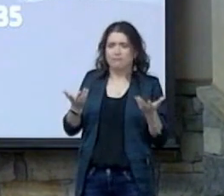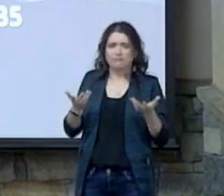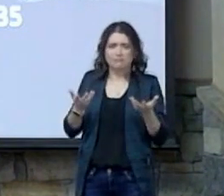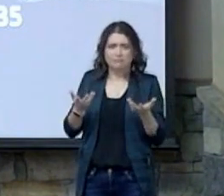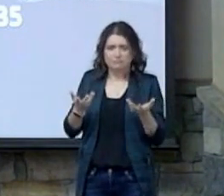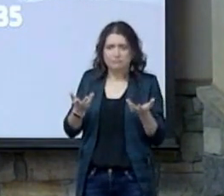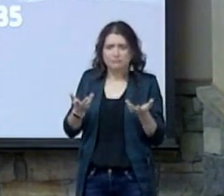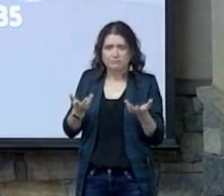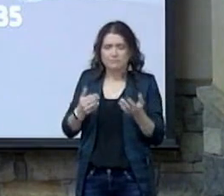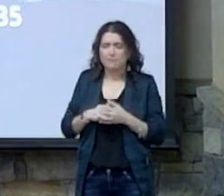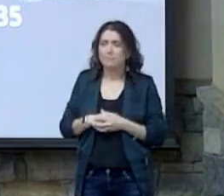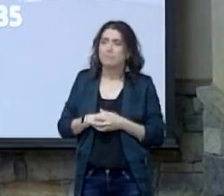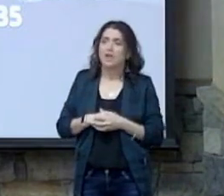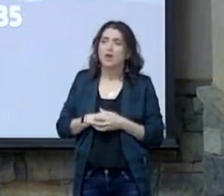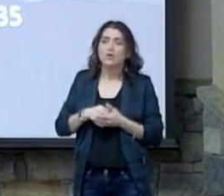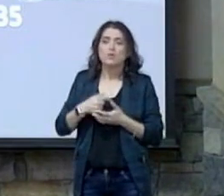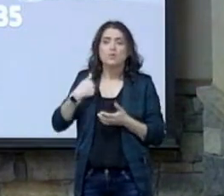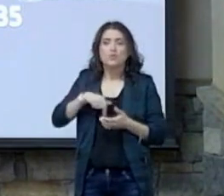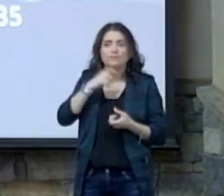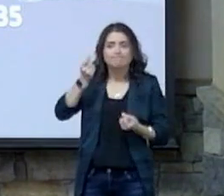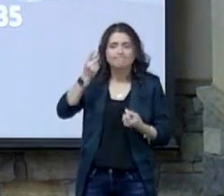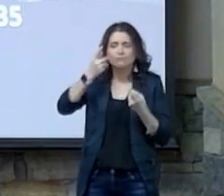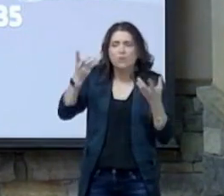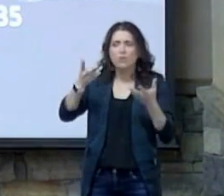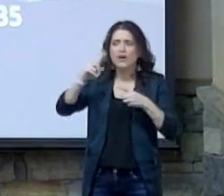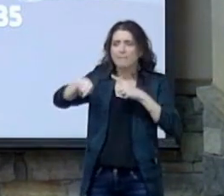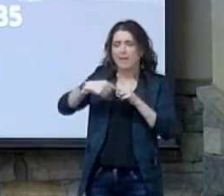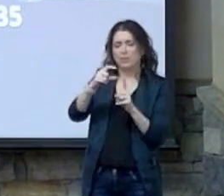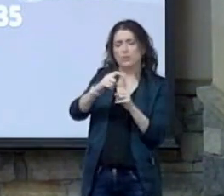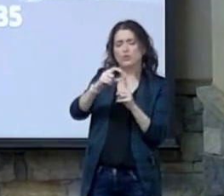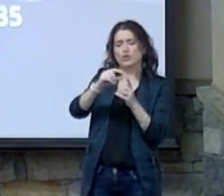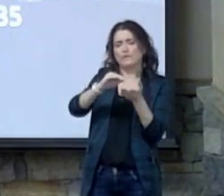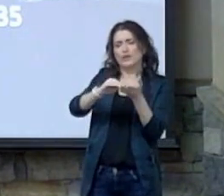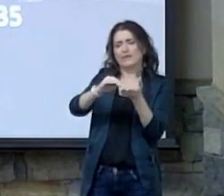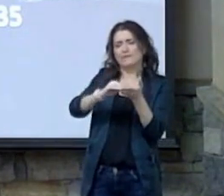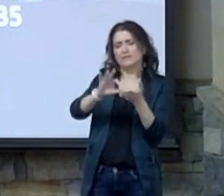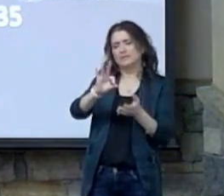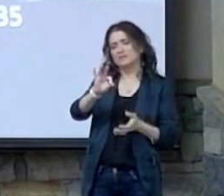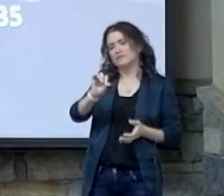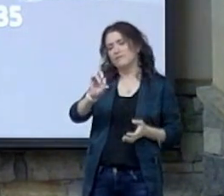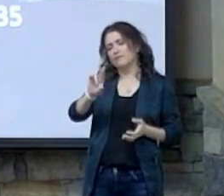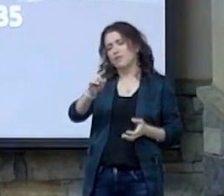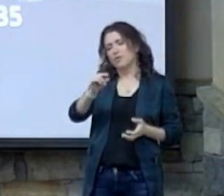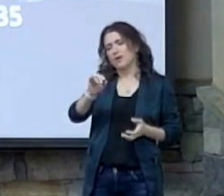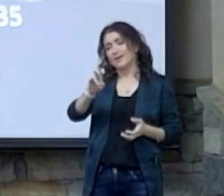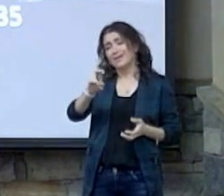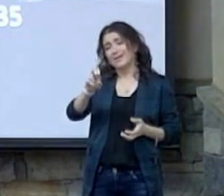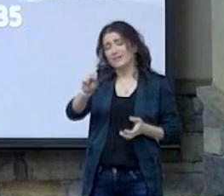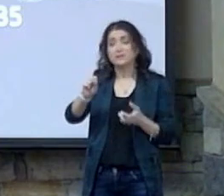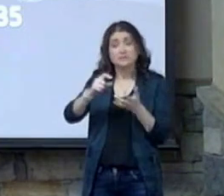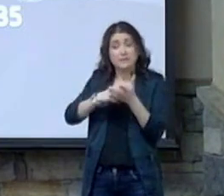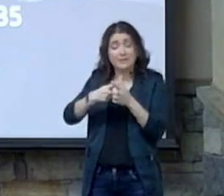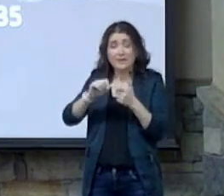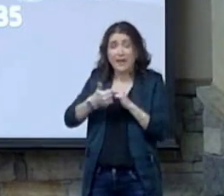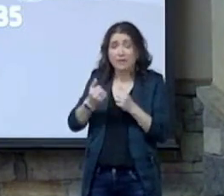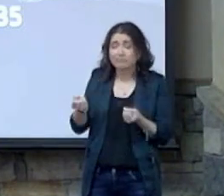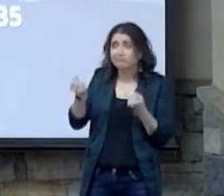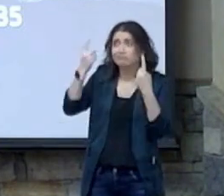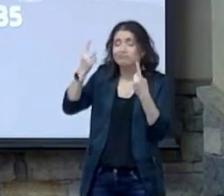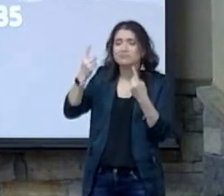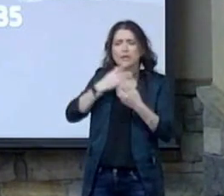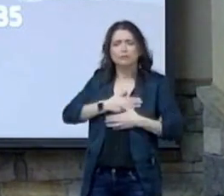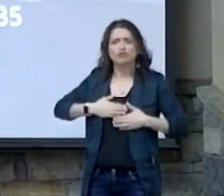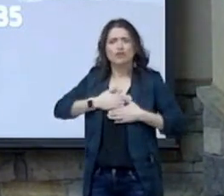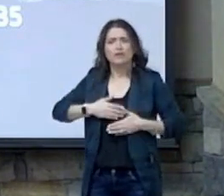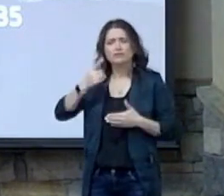this? What can we understand about this word forgiveness, and how can we somehow gain an understanding and an